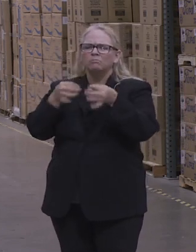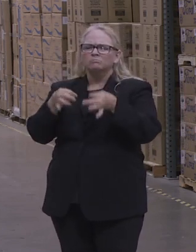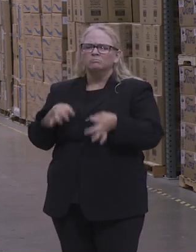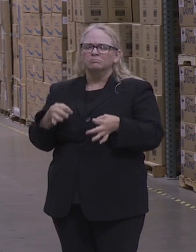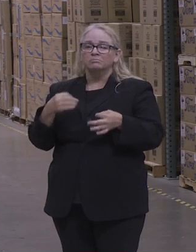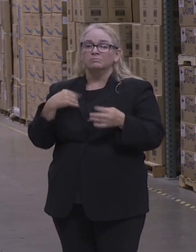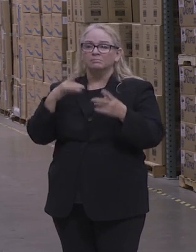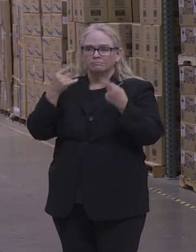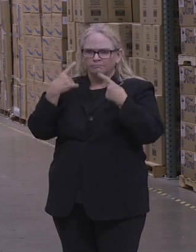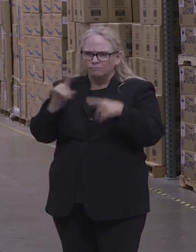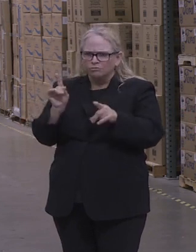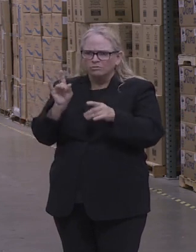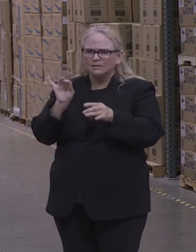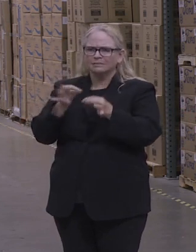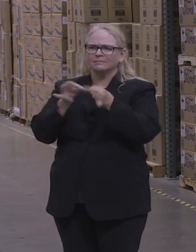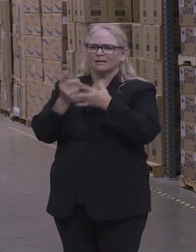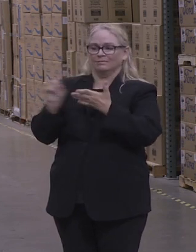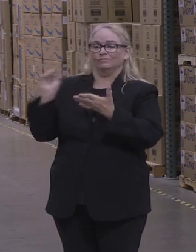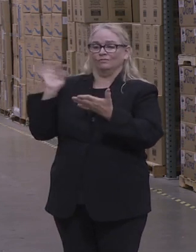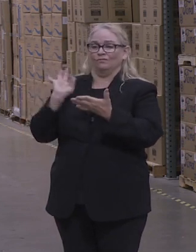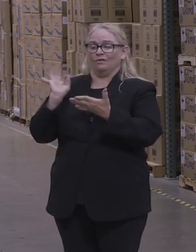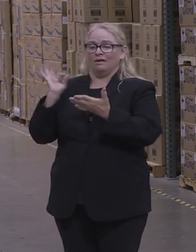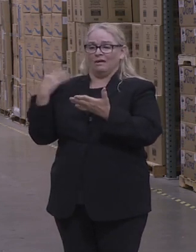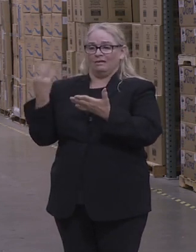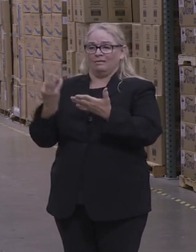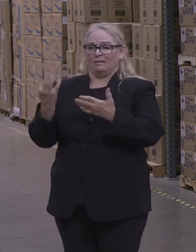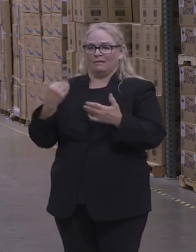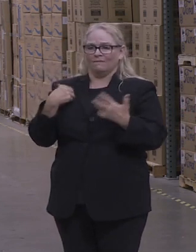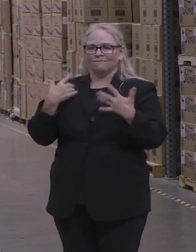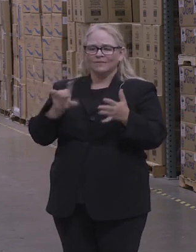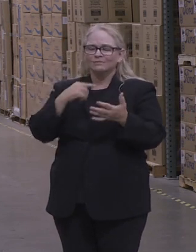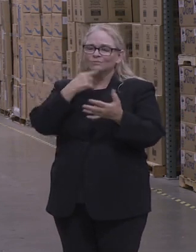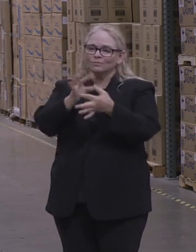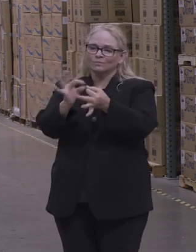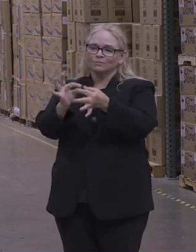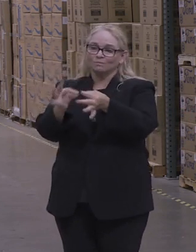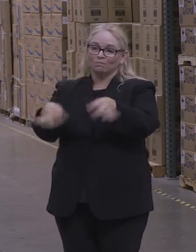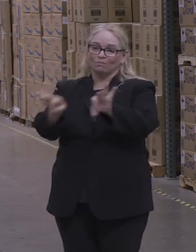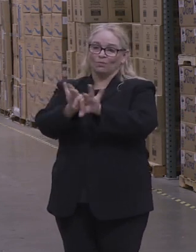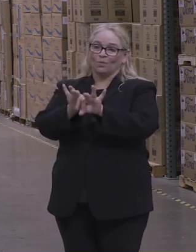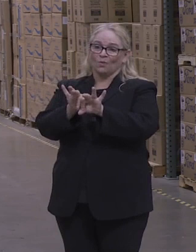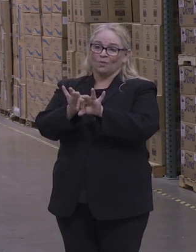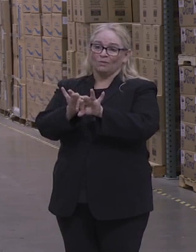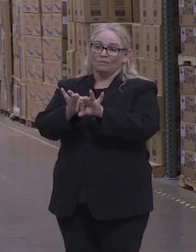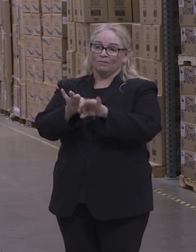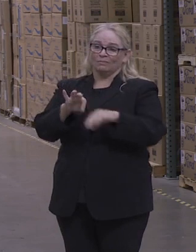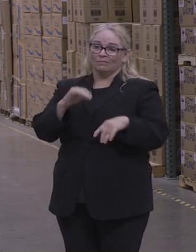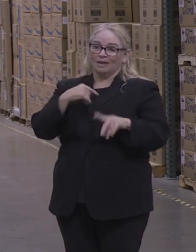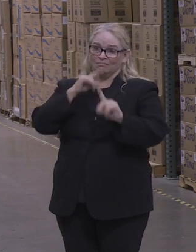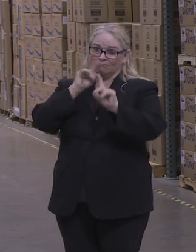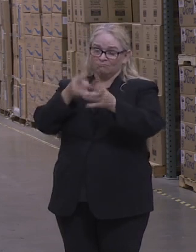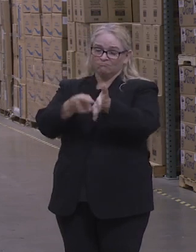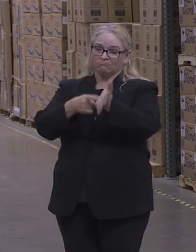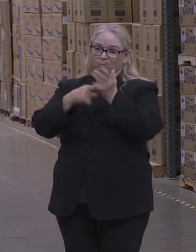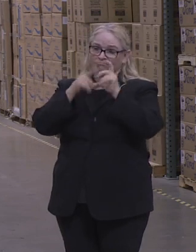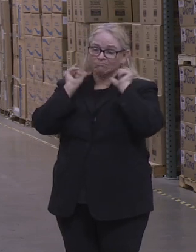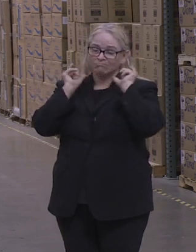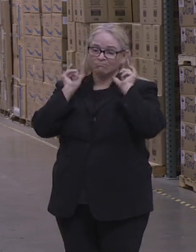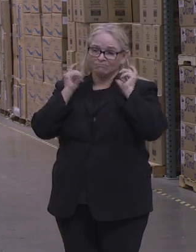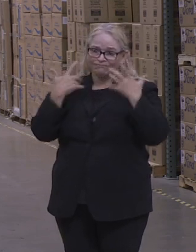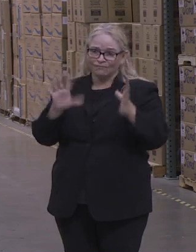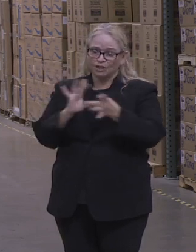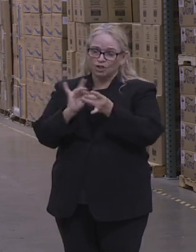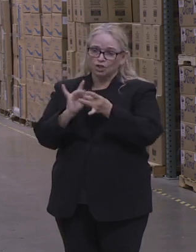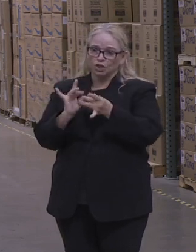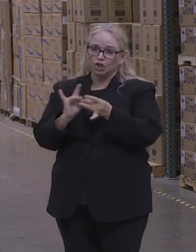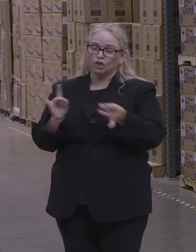importance of taking seriously the mandates on face coverings and face masks. We have discussed enforcement efforts for